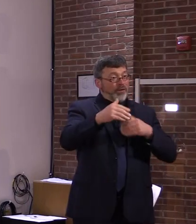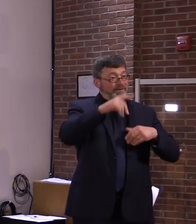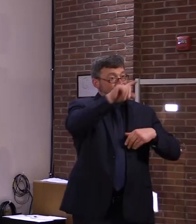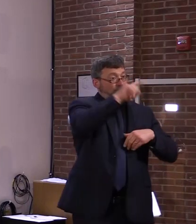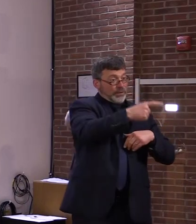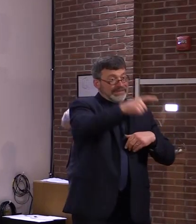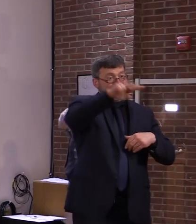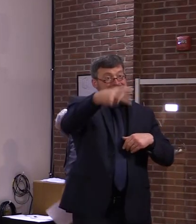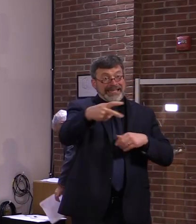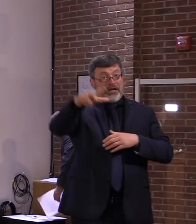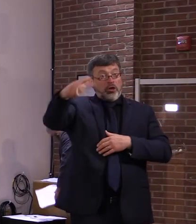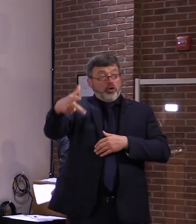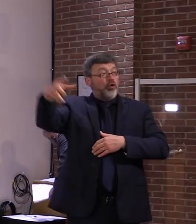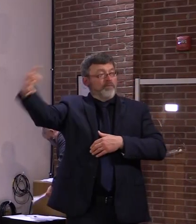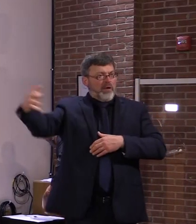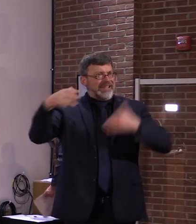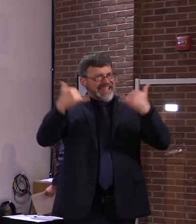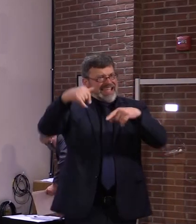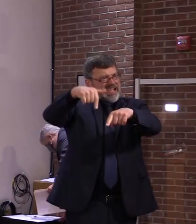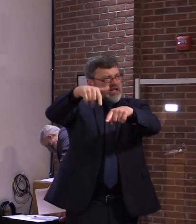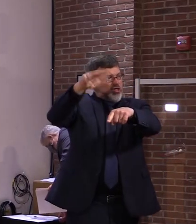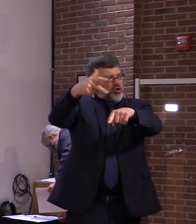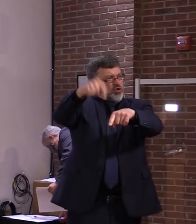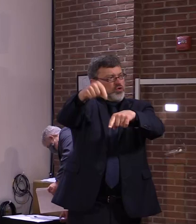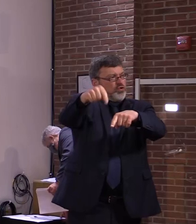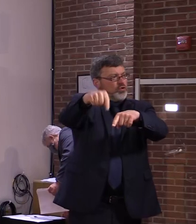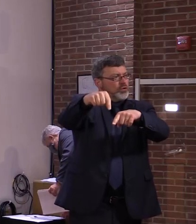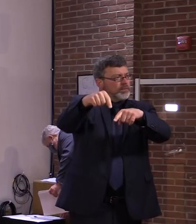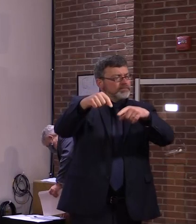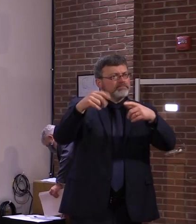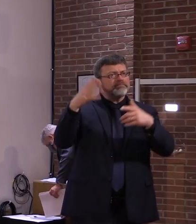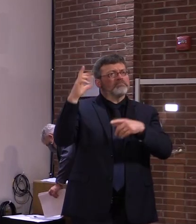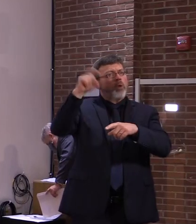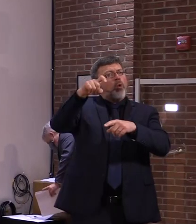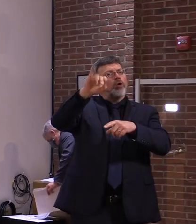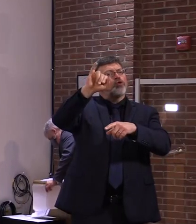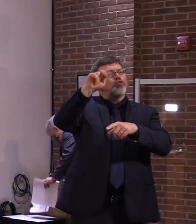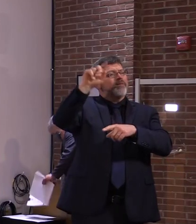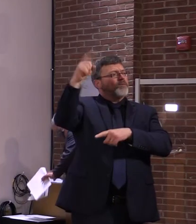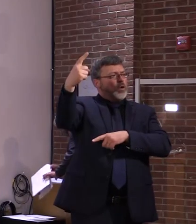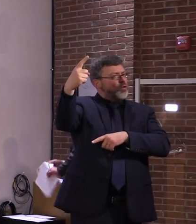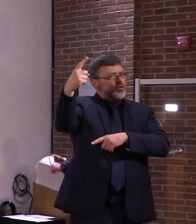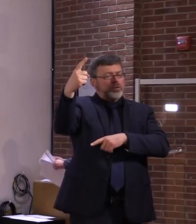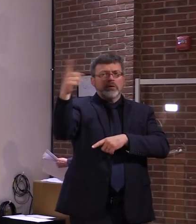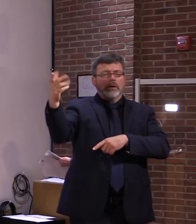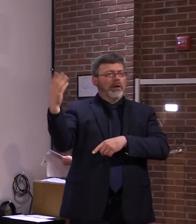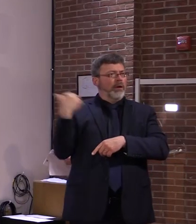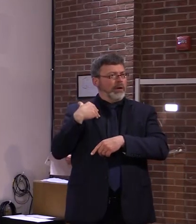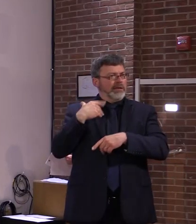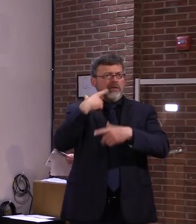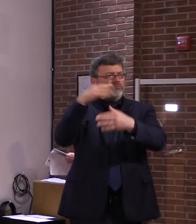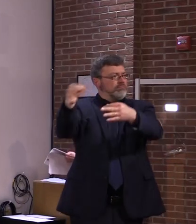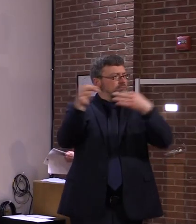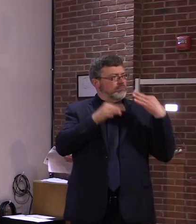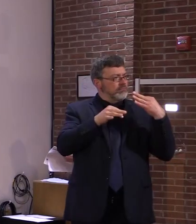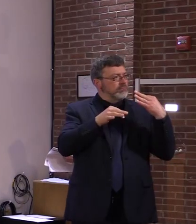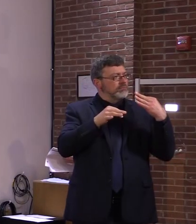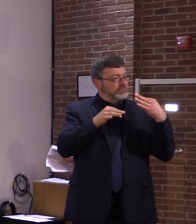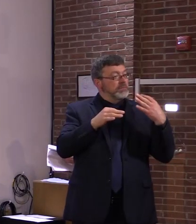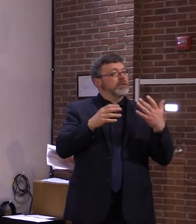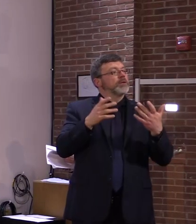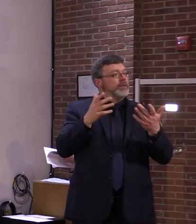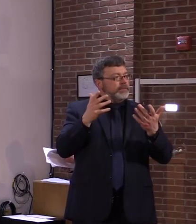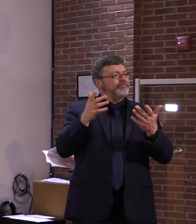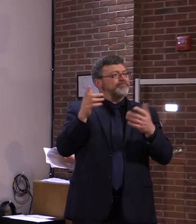announced suddenly yesterday. And could you just be as clear as you can be? What do vaccinated people, what are we able to